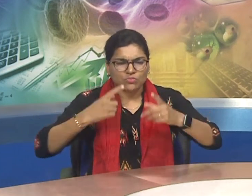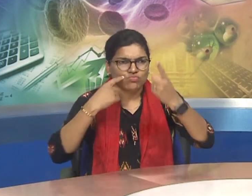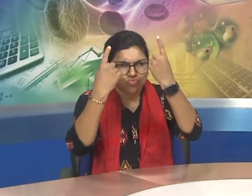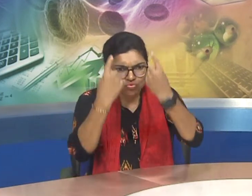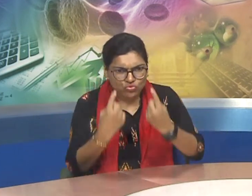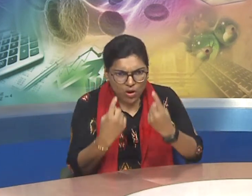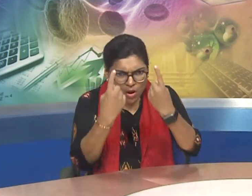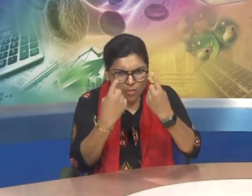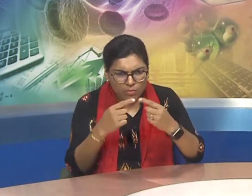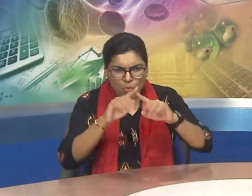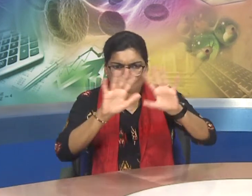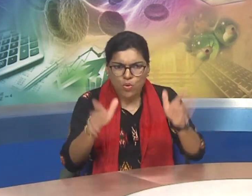Accurate.